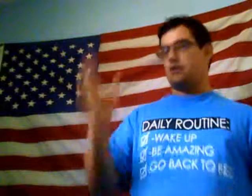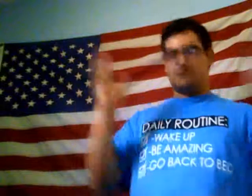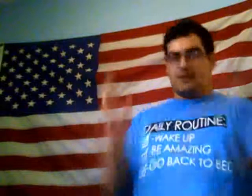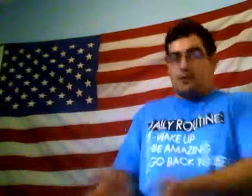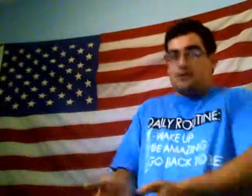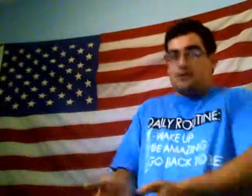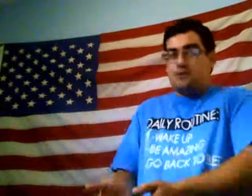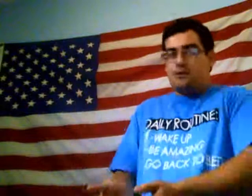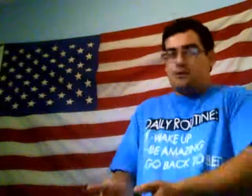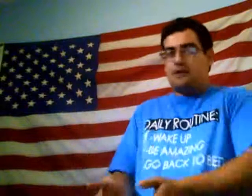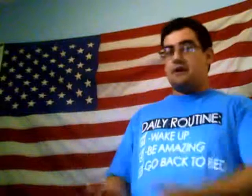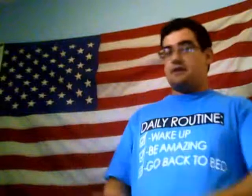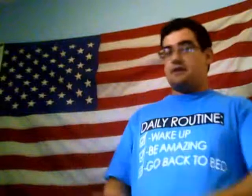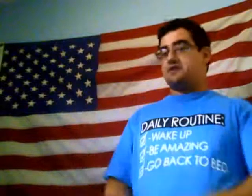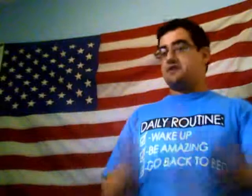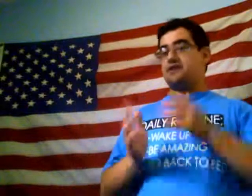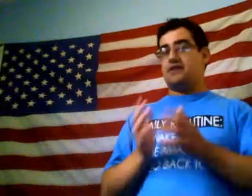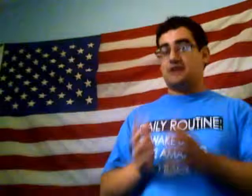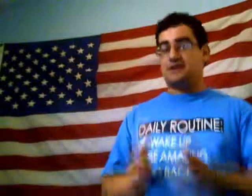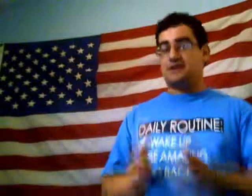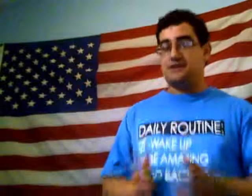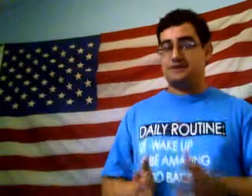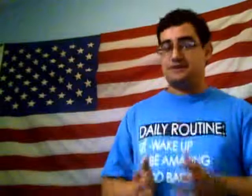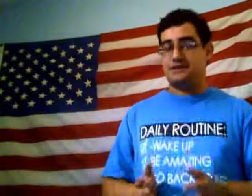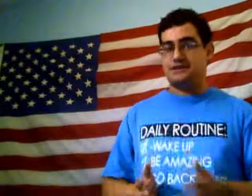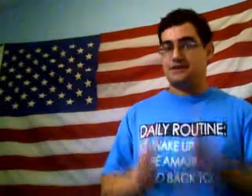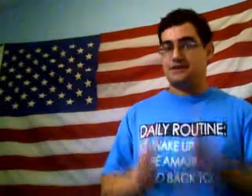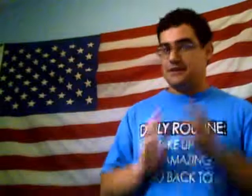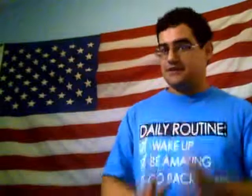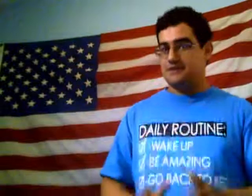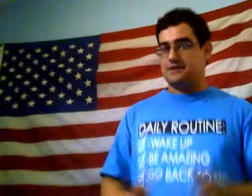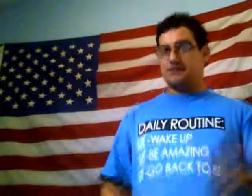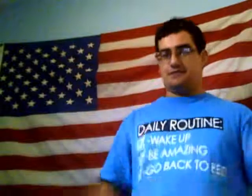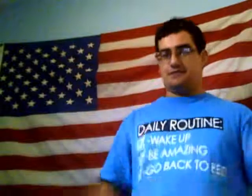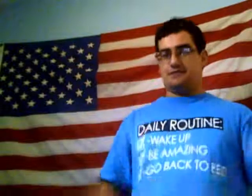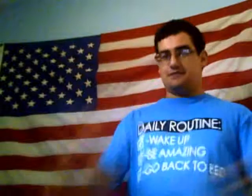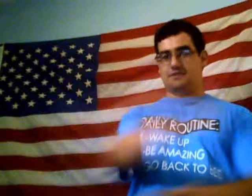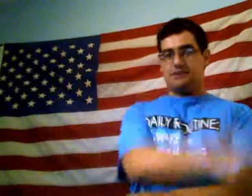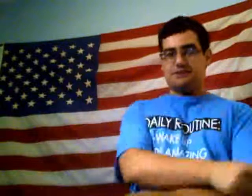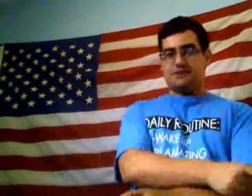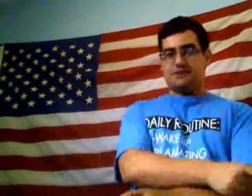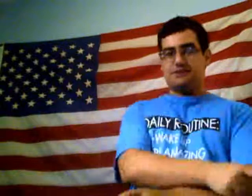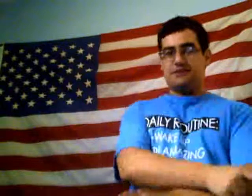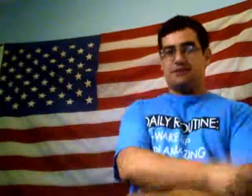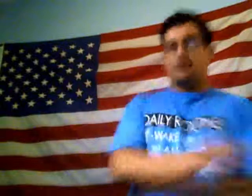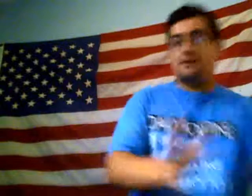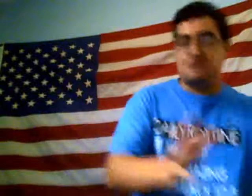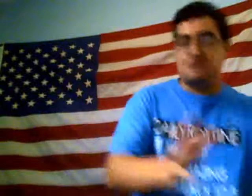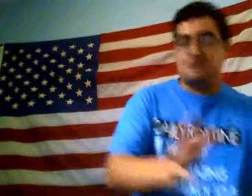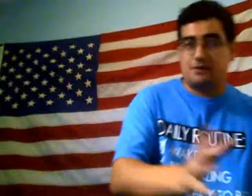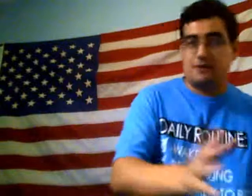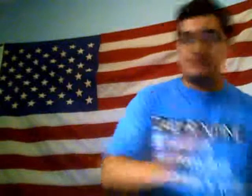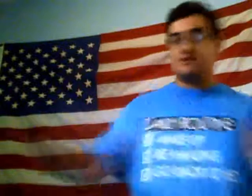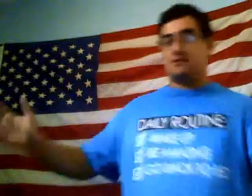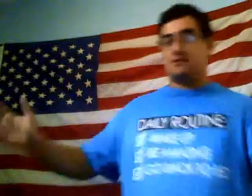course the other party's going to win. This is just like the election of 1860, except the difference is the Republicans are split up instead of the